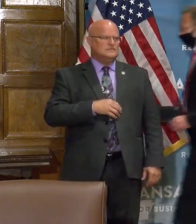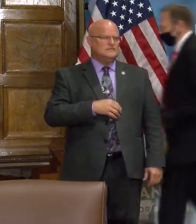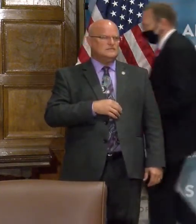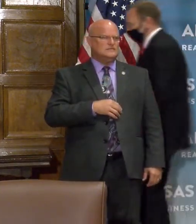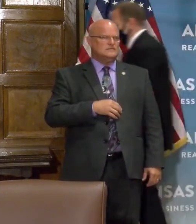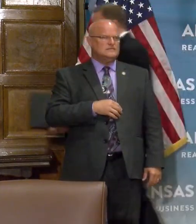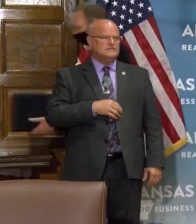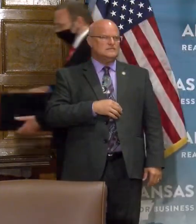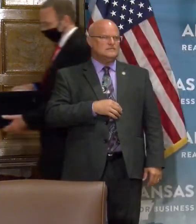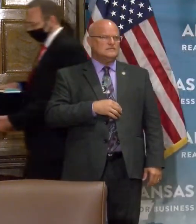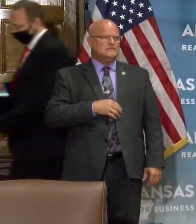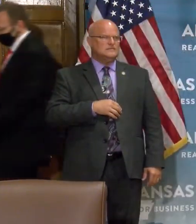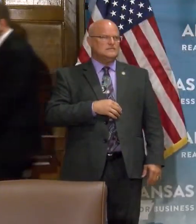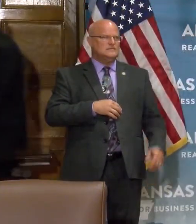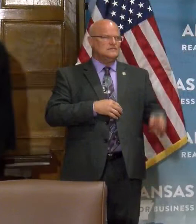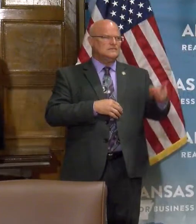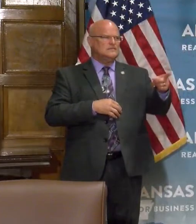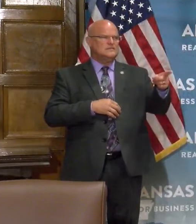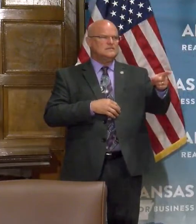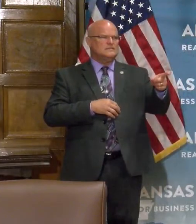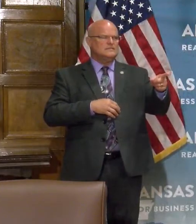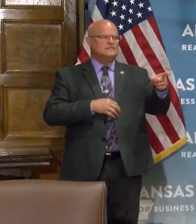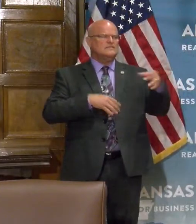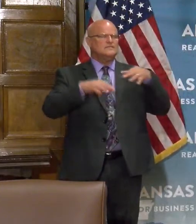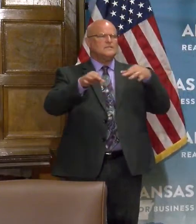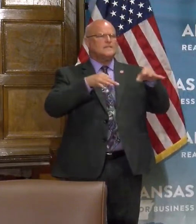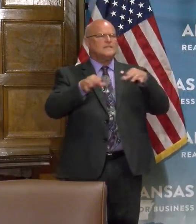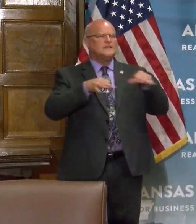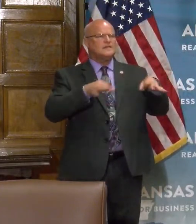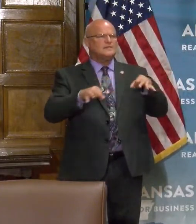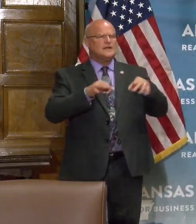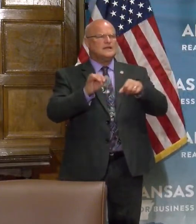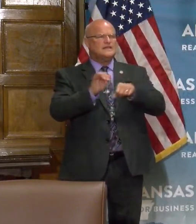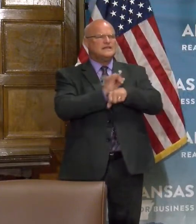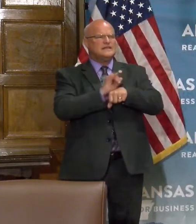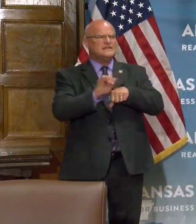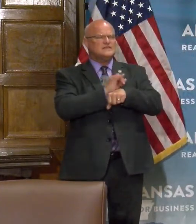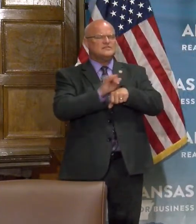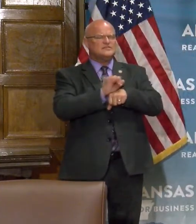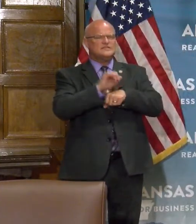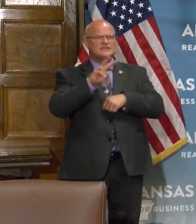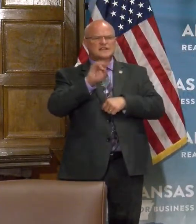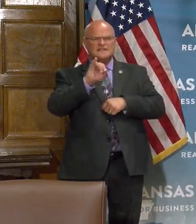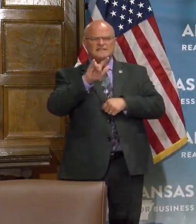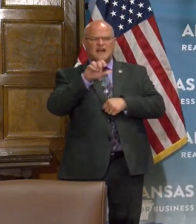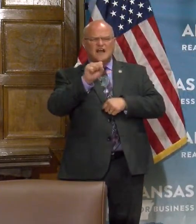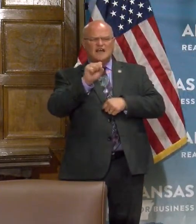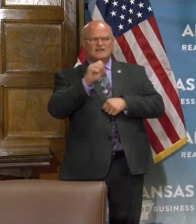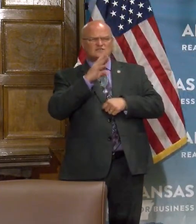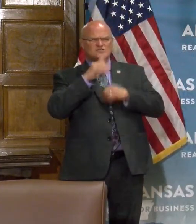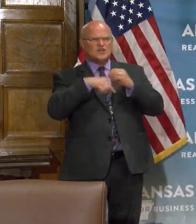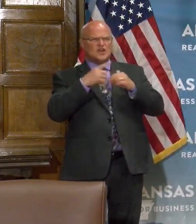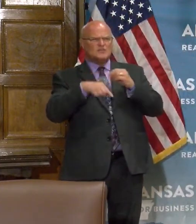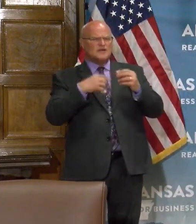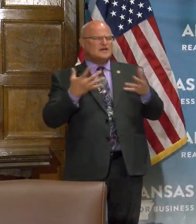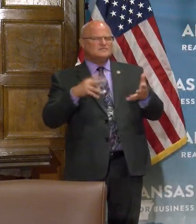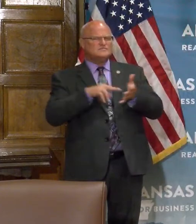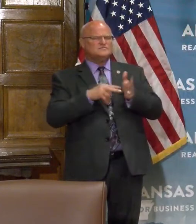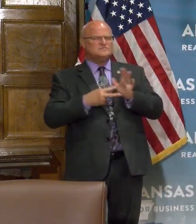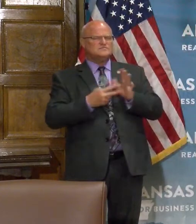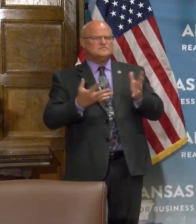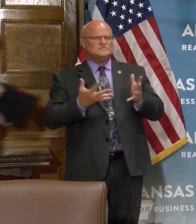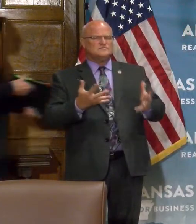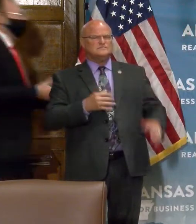Dr. Smith? Yes. Smith, can you explain the industry vials issue you referred to?